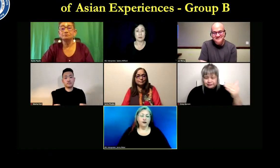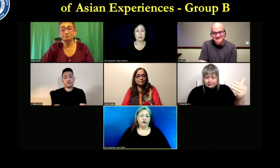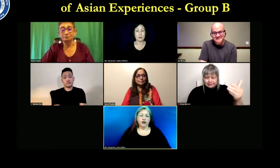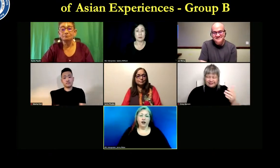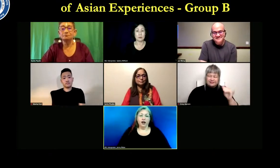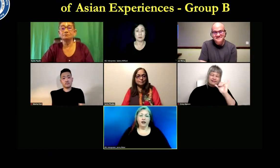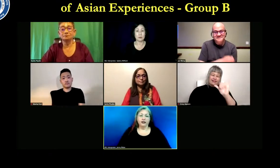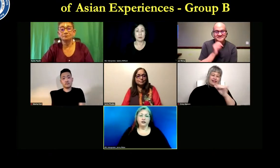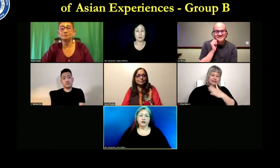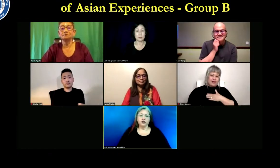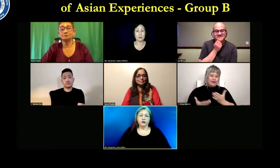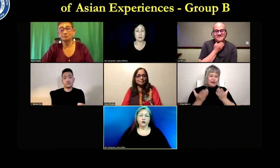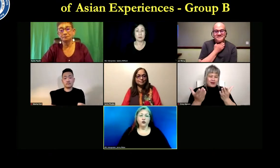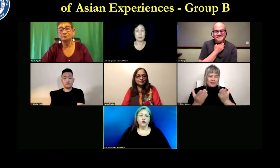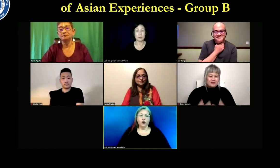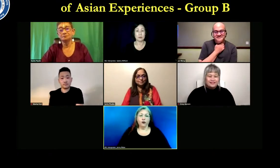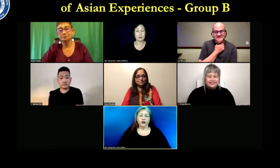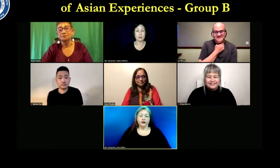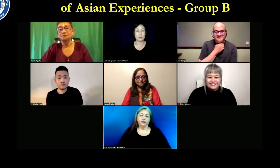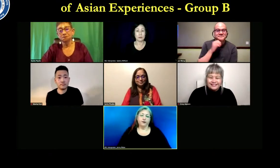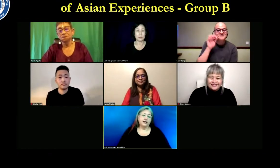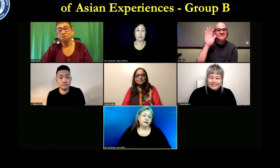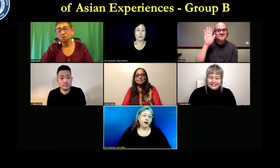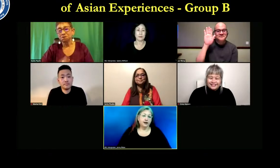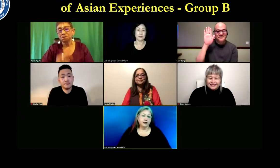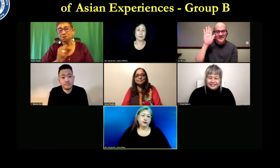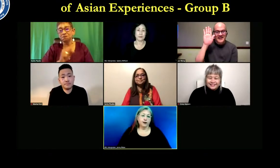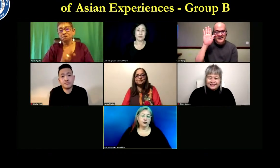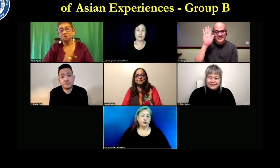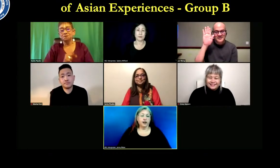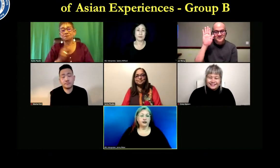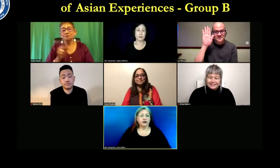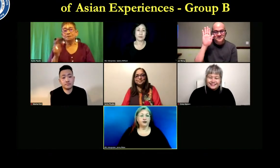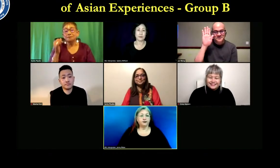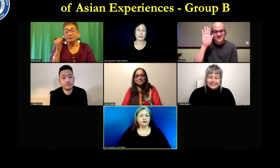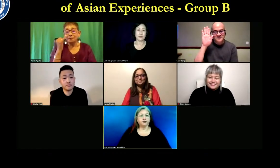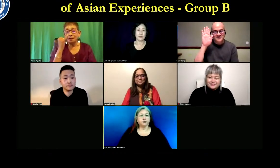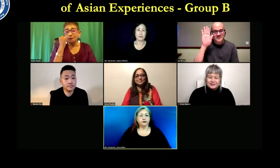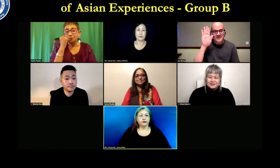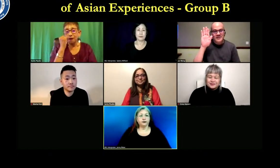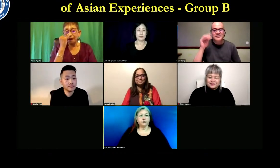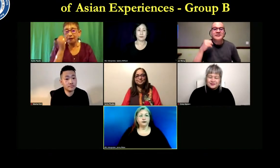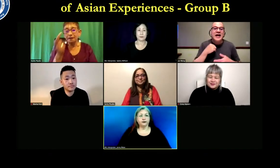get in the front lines, move forward. That's my perspective.